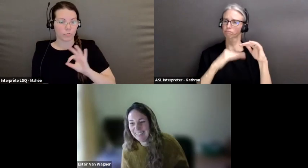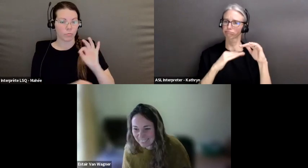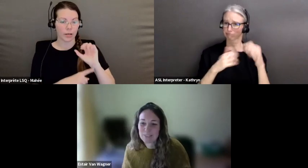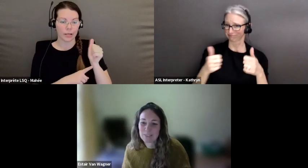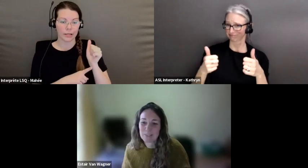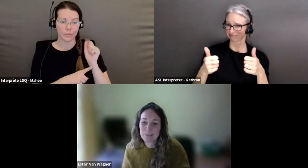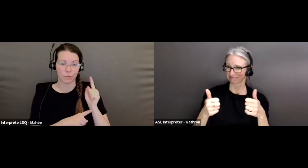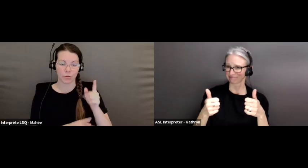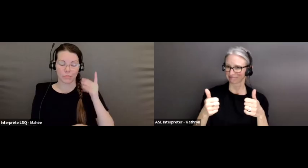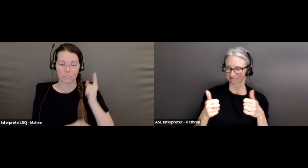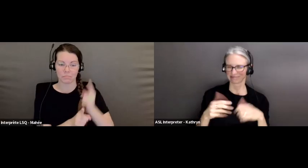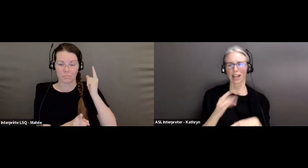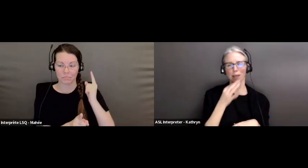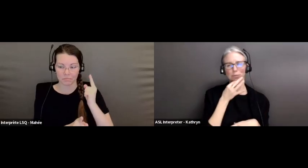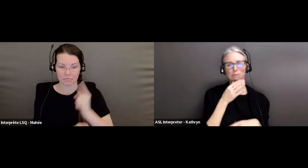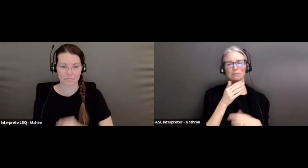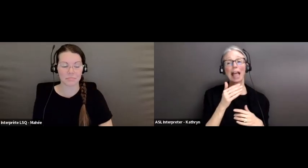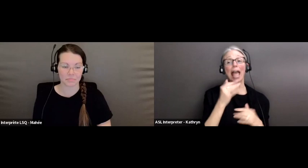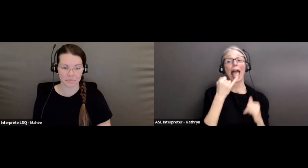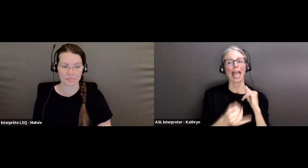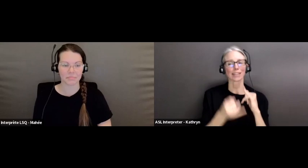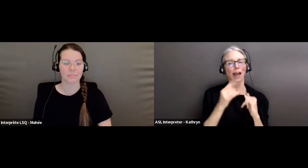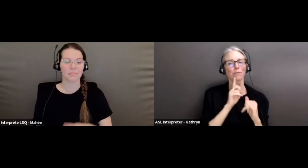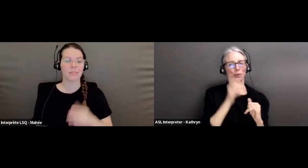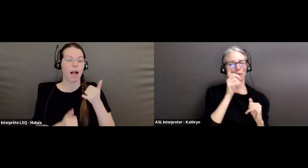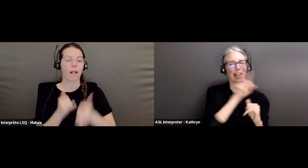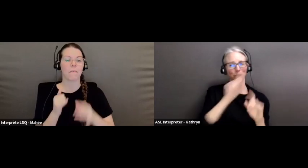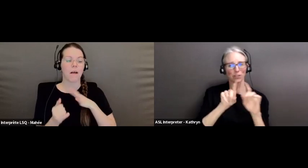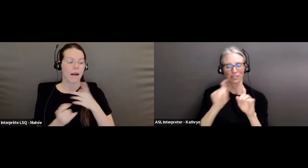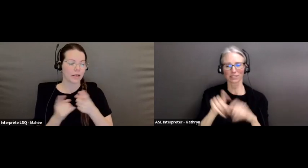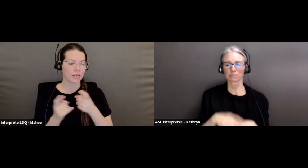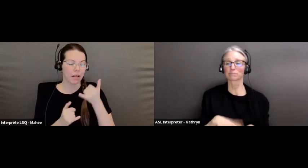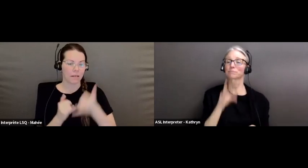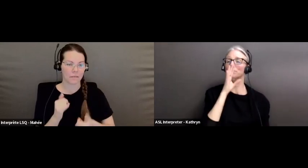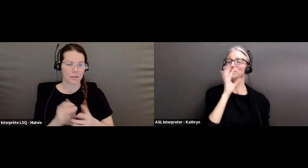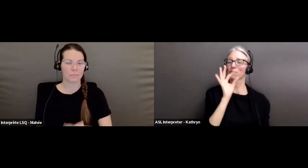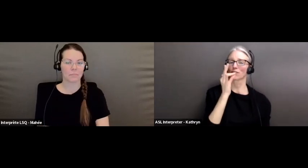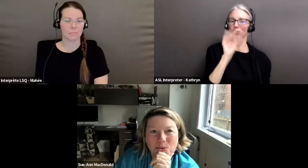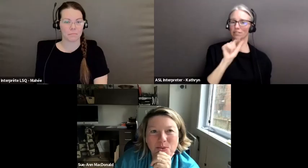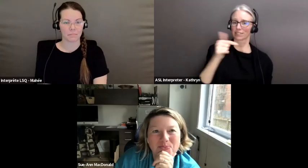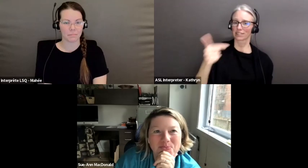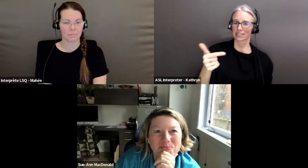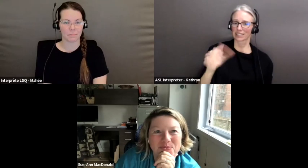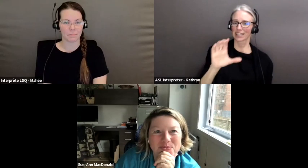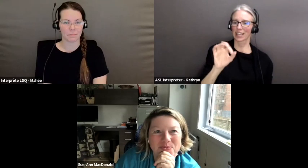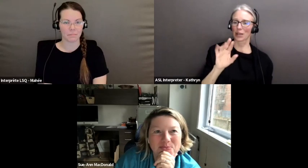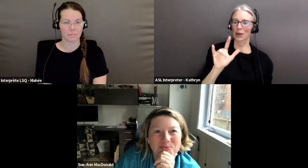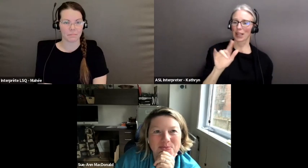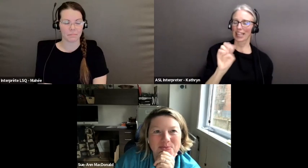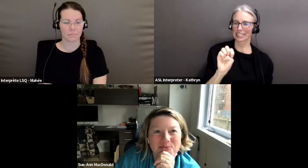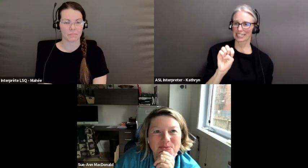I'm sure there'll be questions at the end. Alors, on poursuit avec Caroline. C'est à toi, son tour.